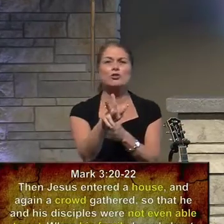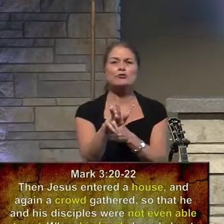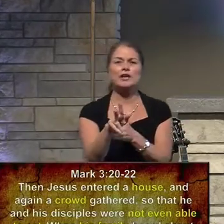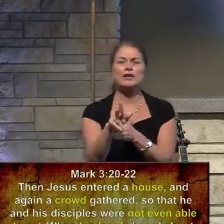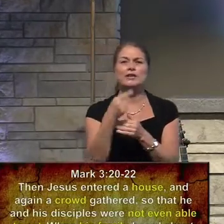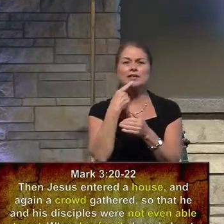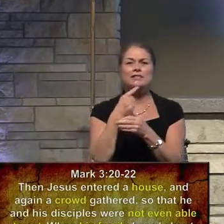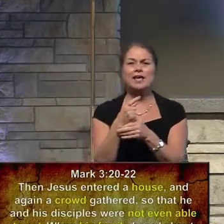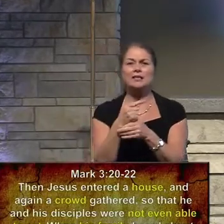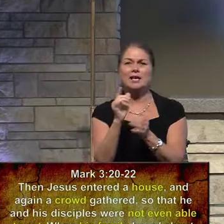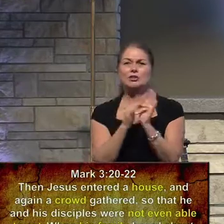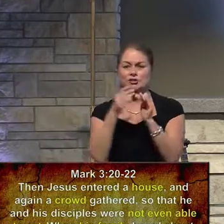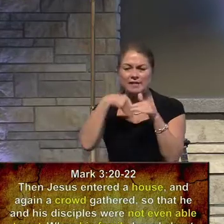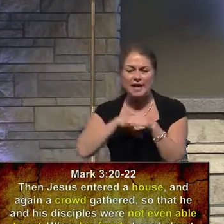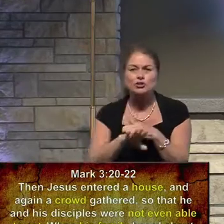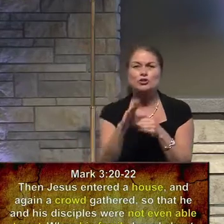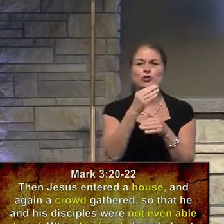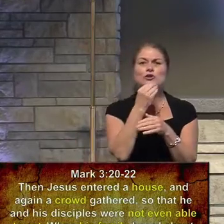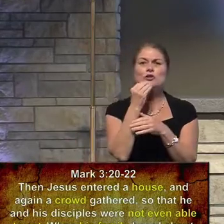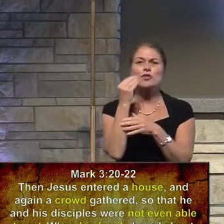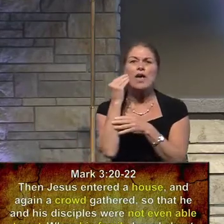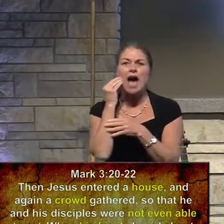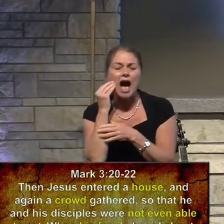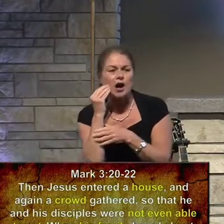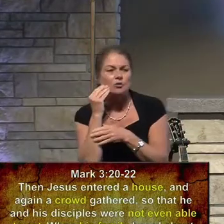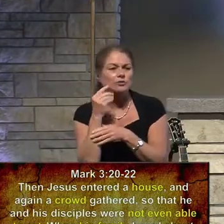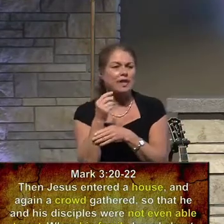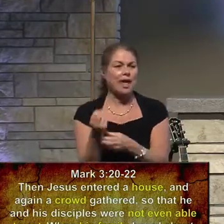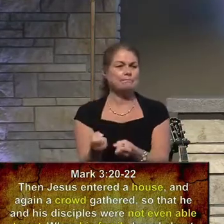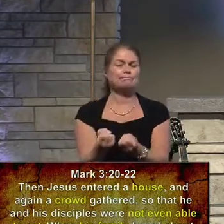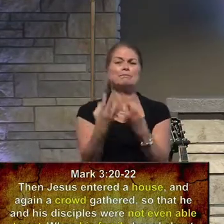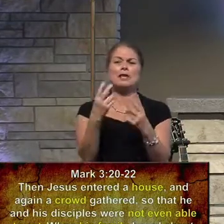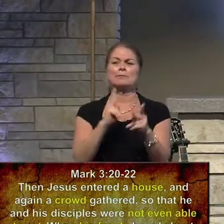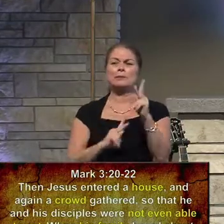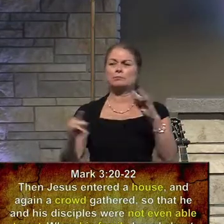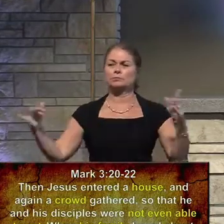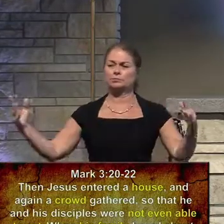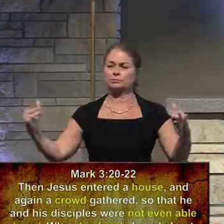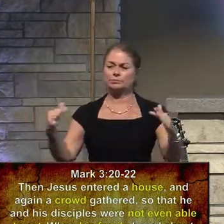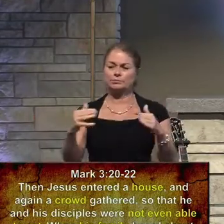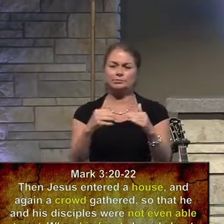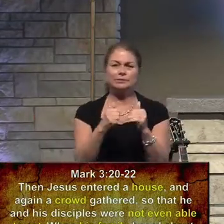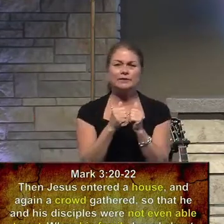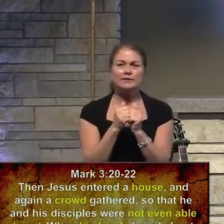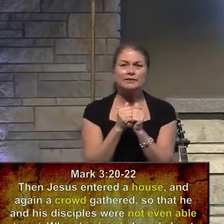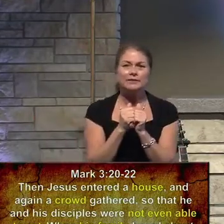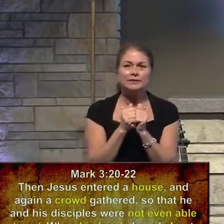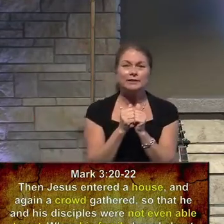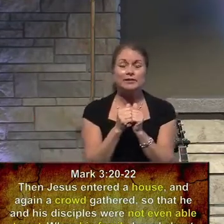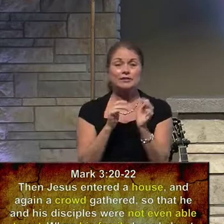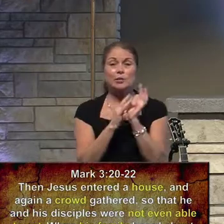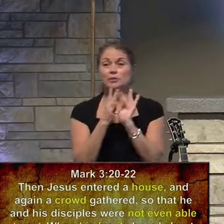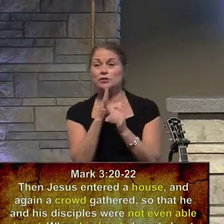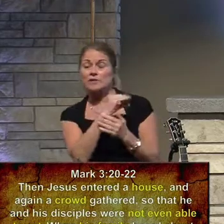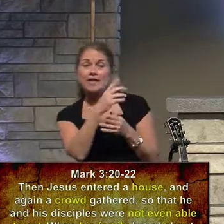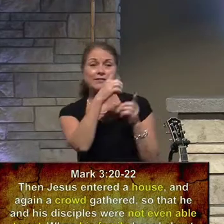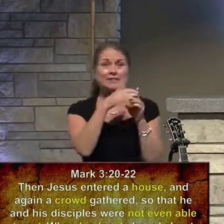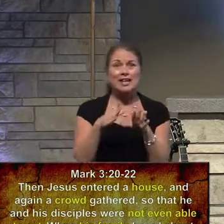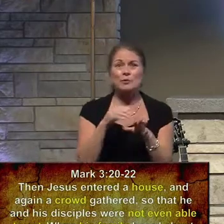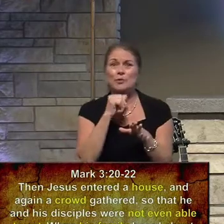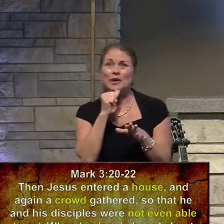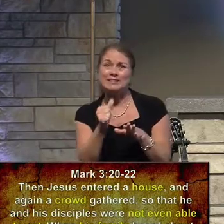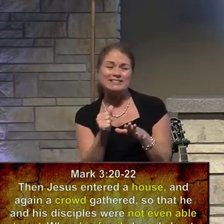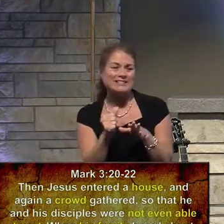Jesus entered a house. He's in Capernaum. And again, a crowd gathered so that he and his disciples were not